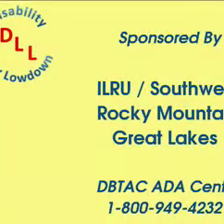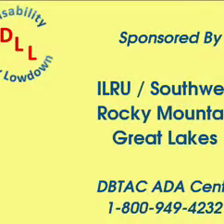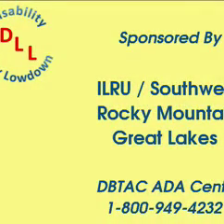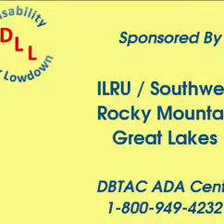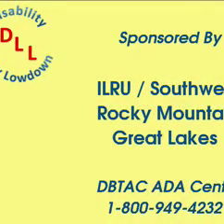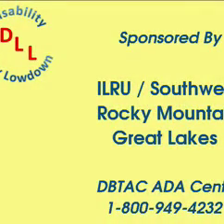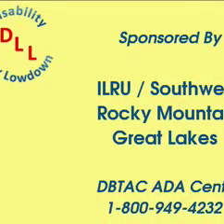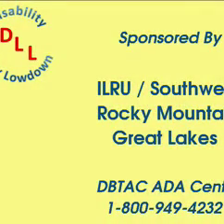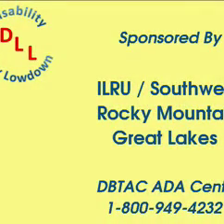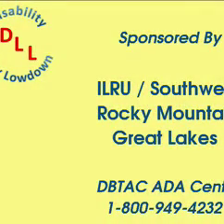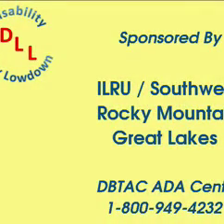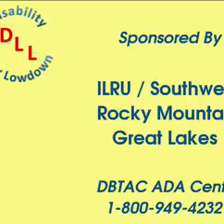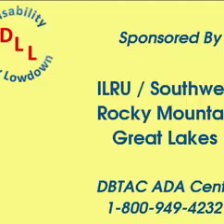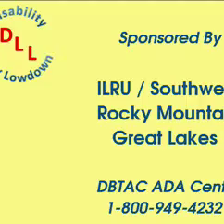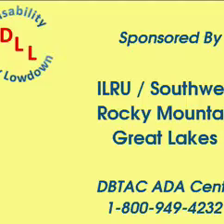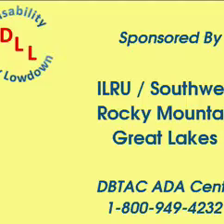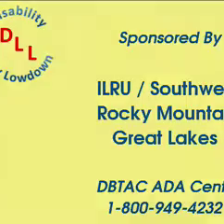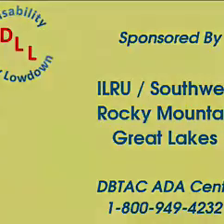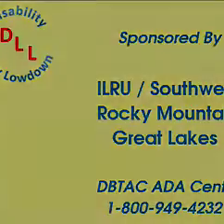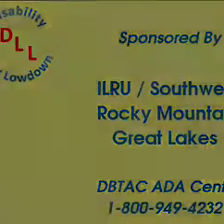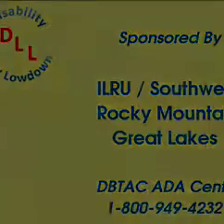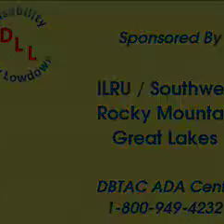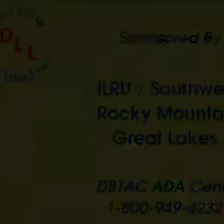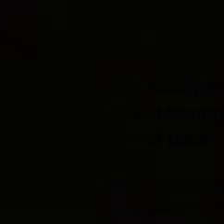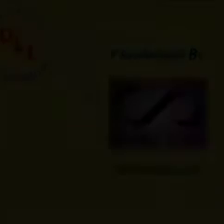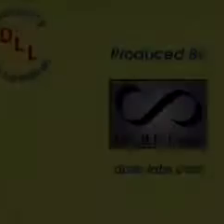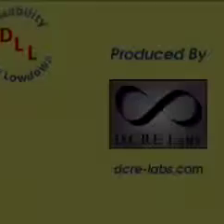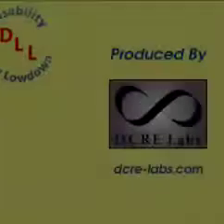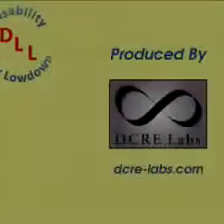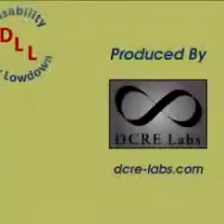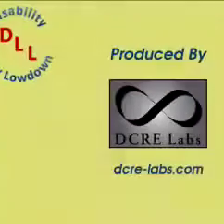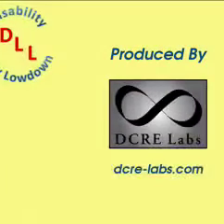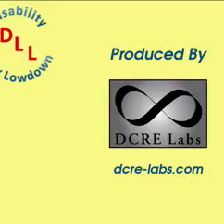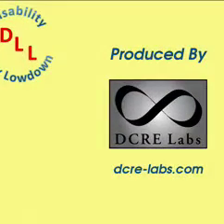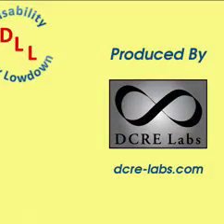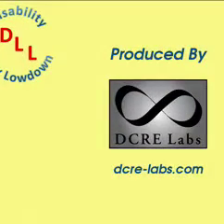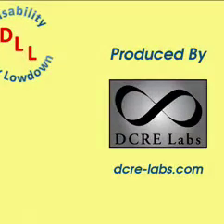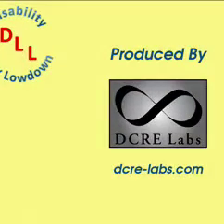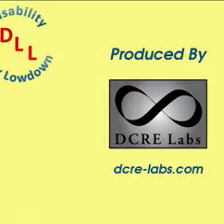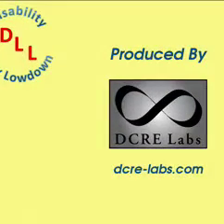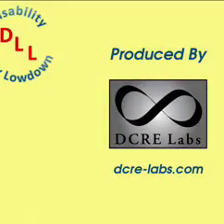Southwest Rocky Mountain and Great Lakes ADA Centers. Produced by Decker Labs.